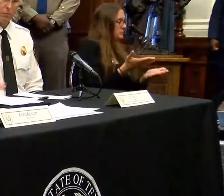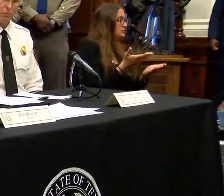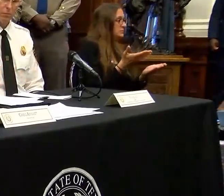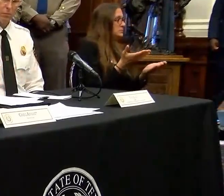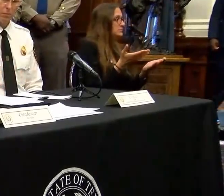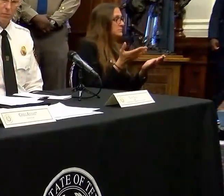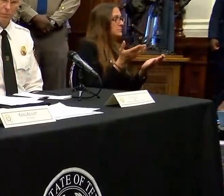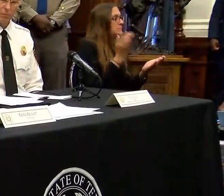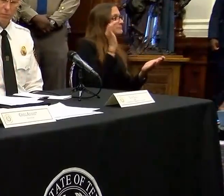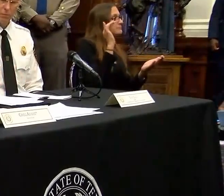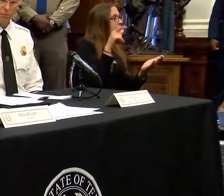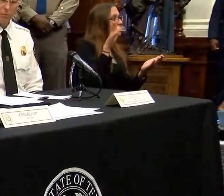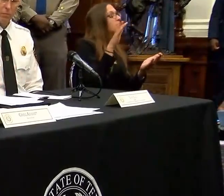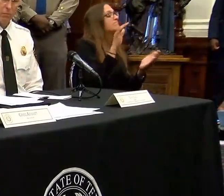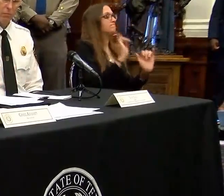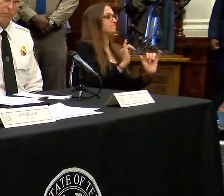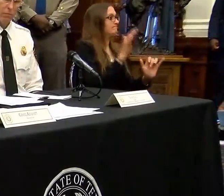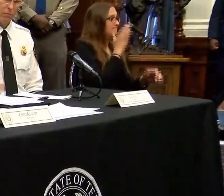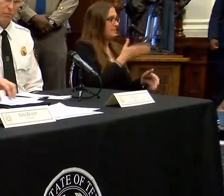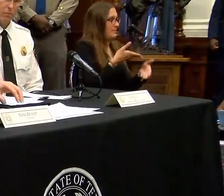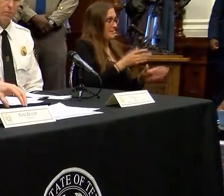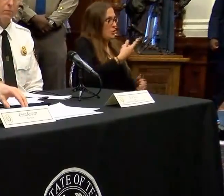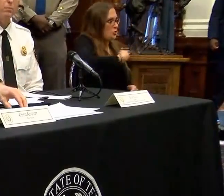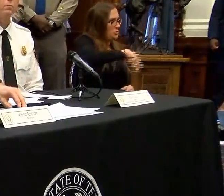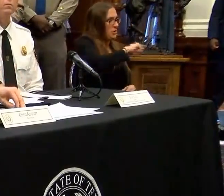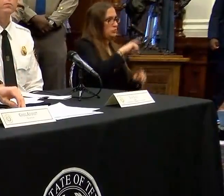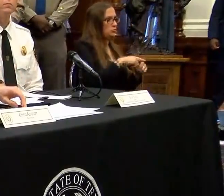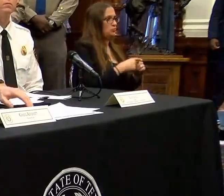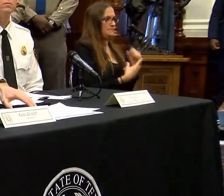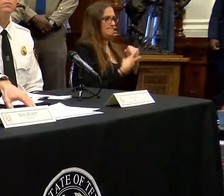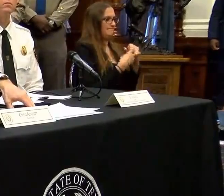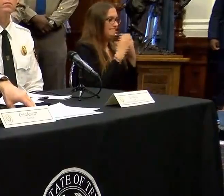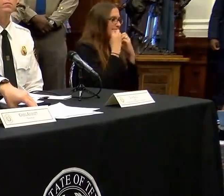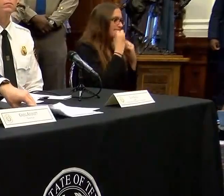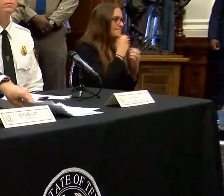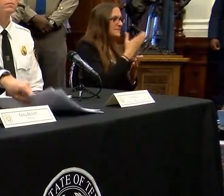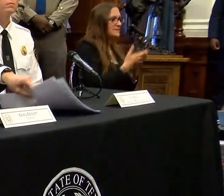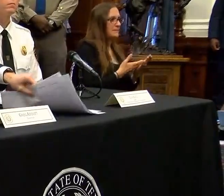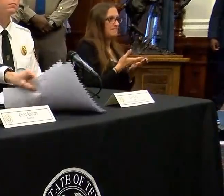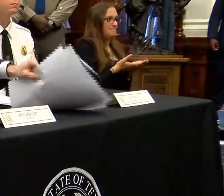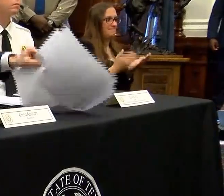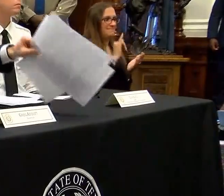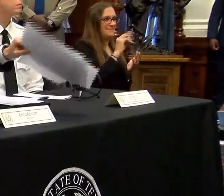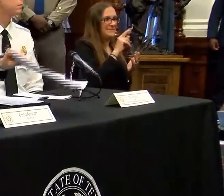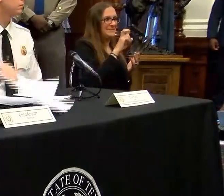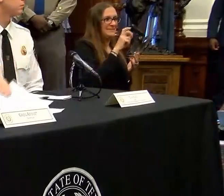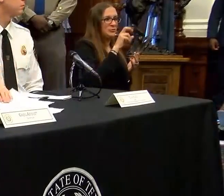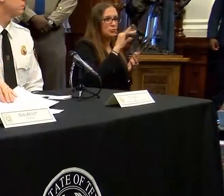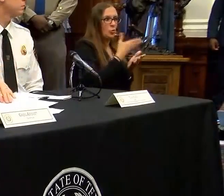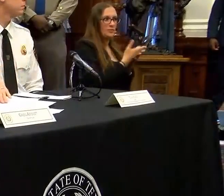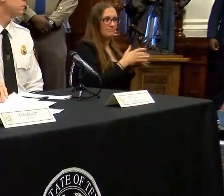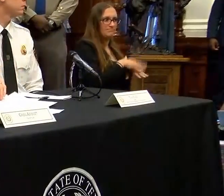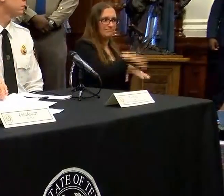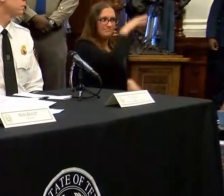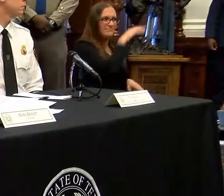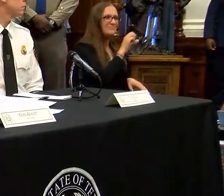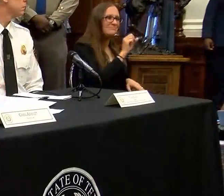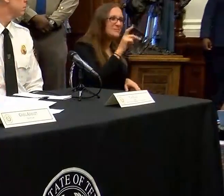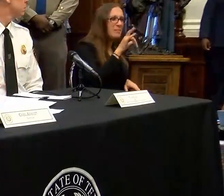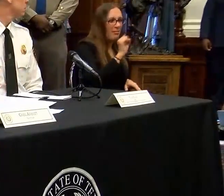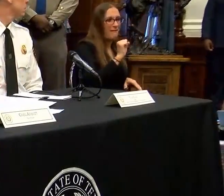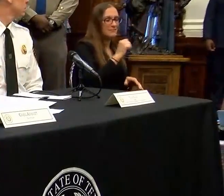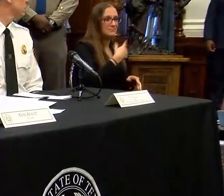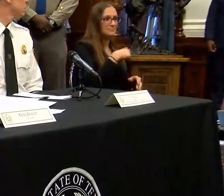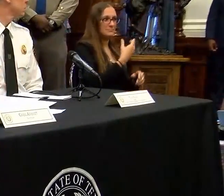that will allow us to conserve some of the inventory that we have of certain types of supplies that are